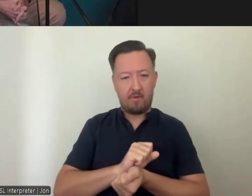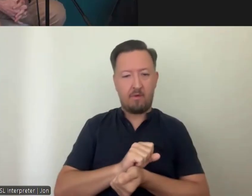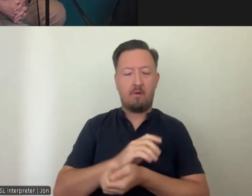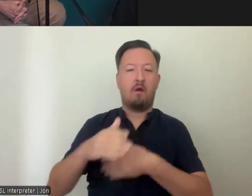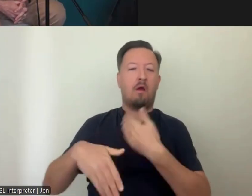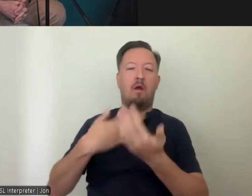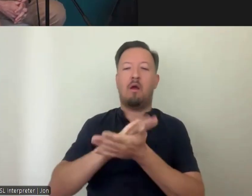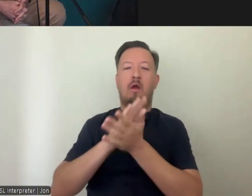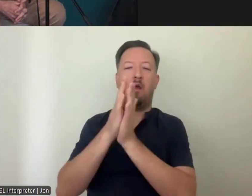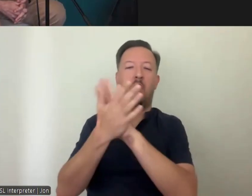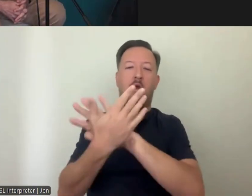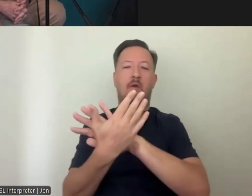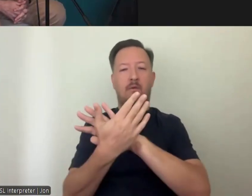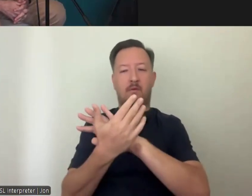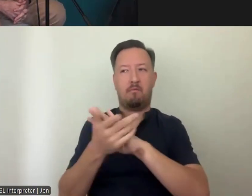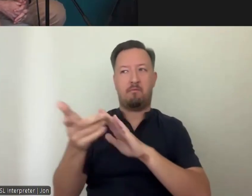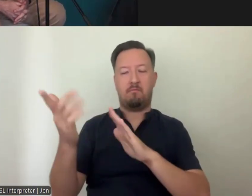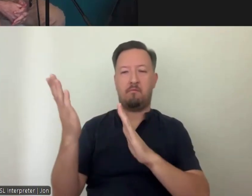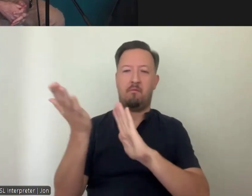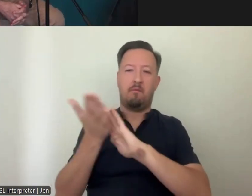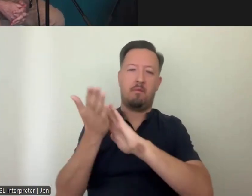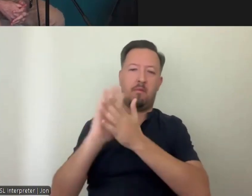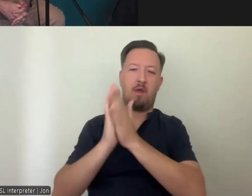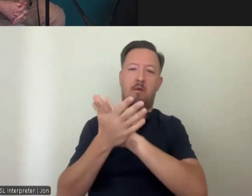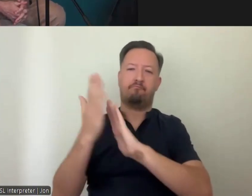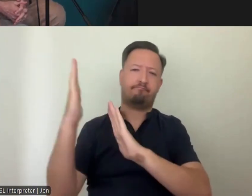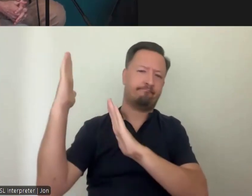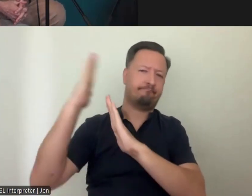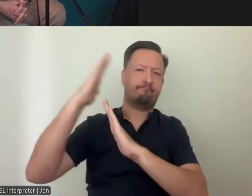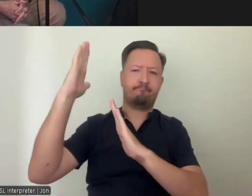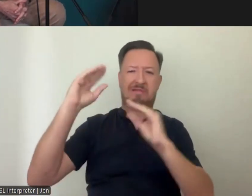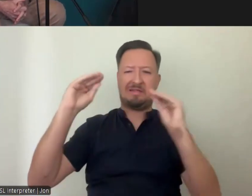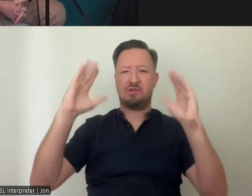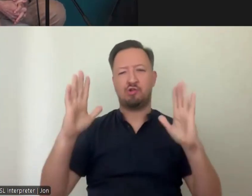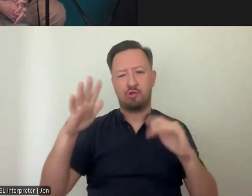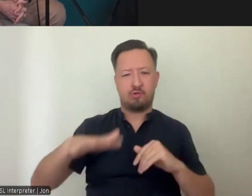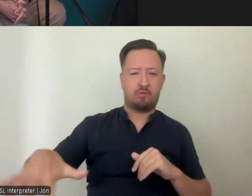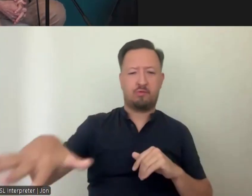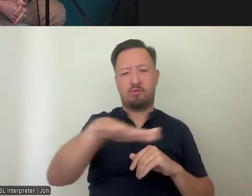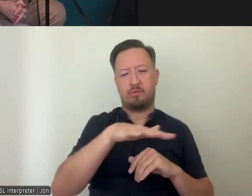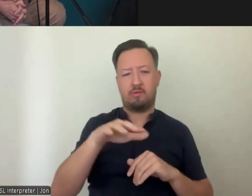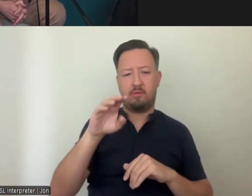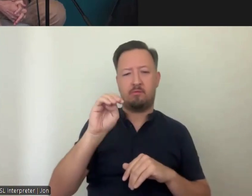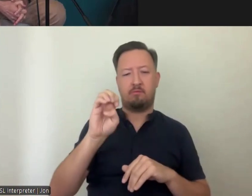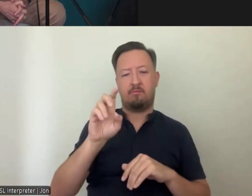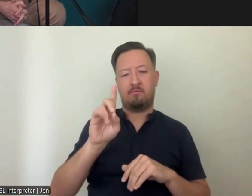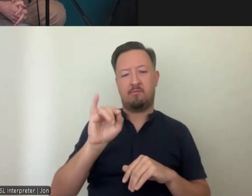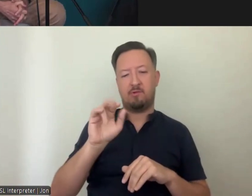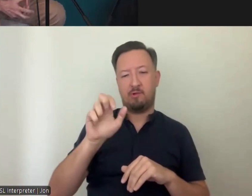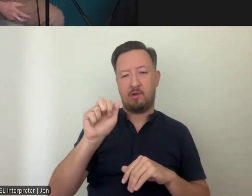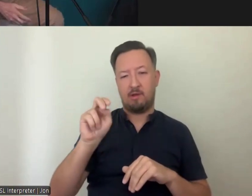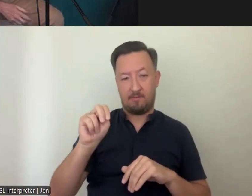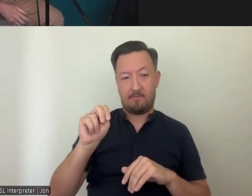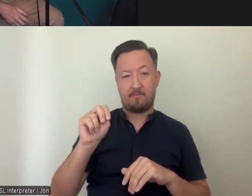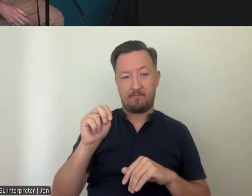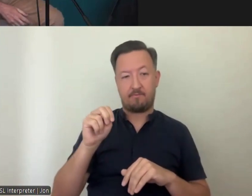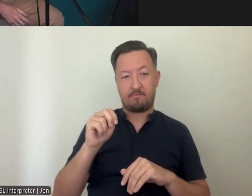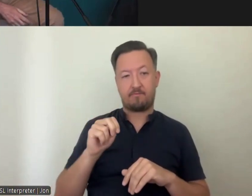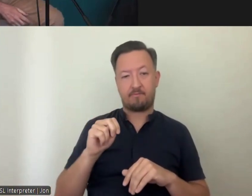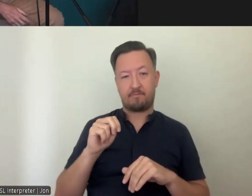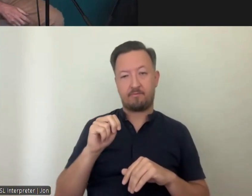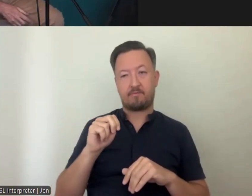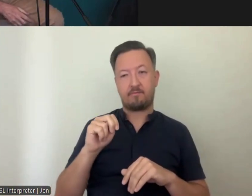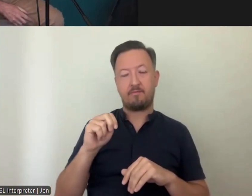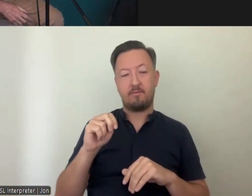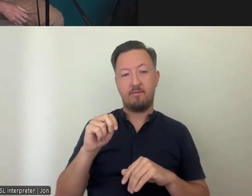sought after teacher in the Mediterranean area at the time. And he really, I